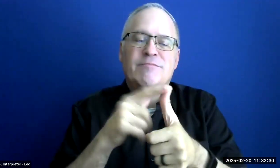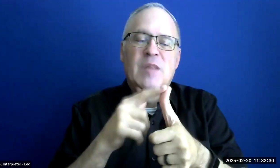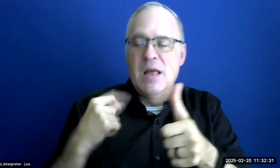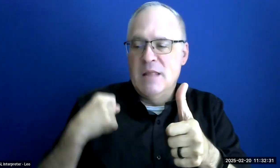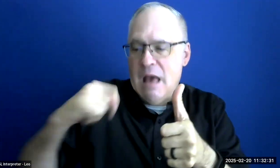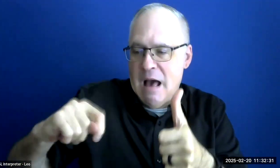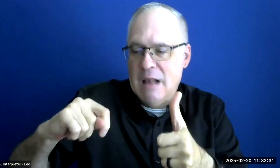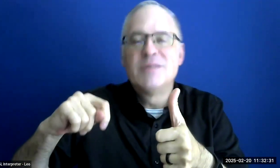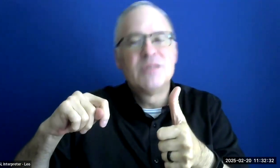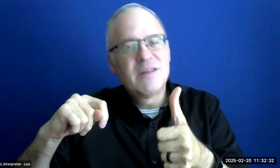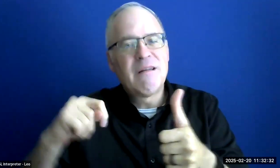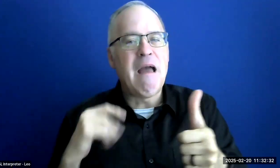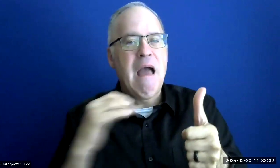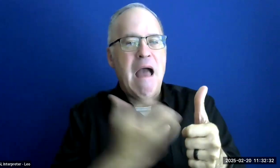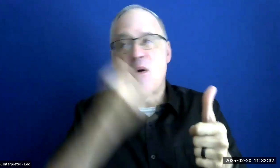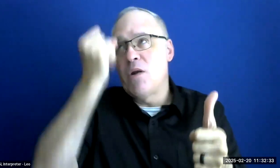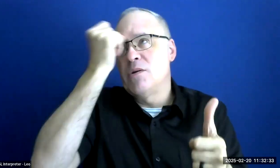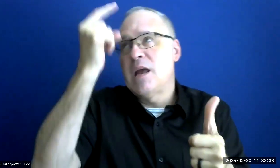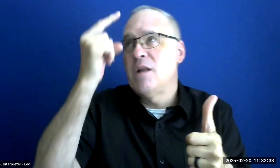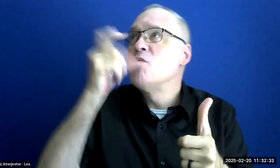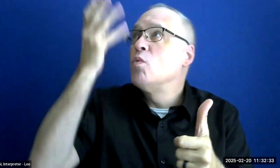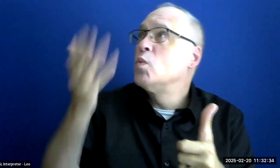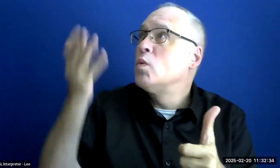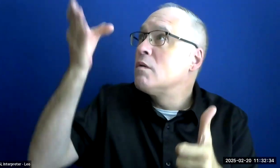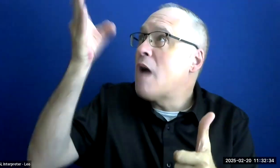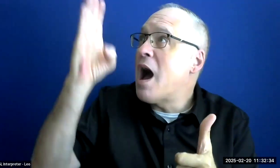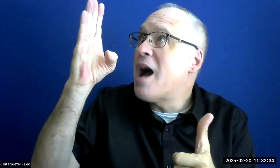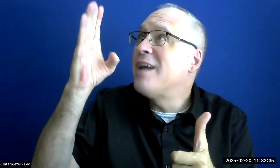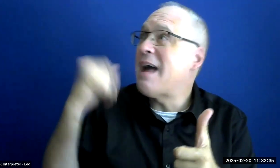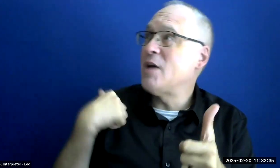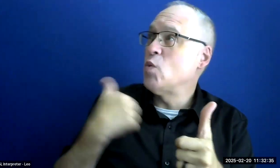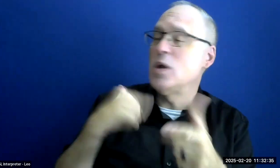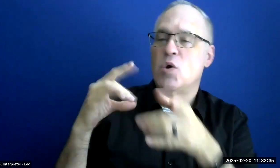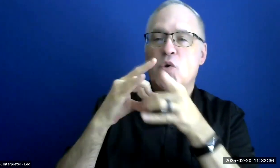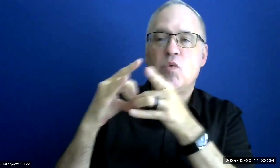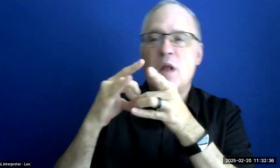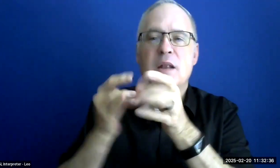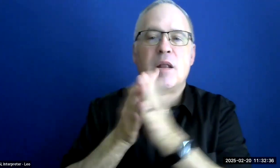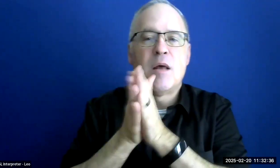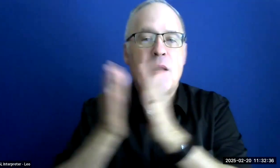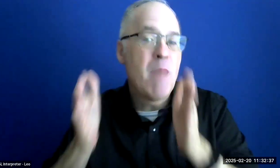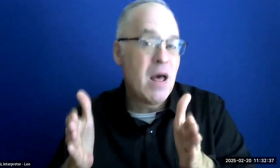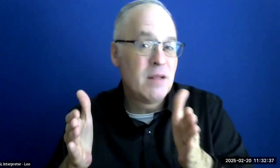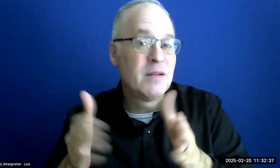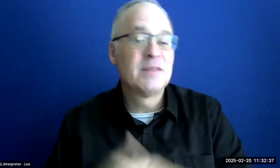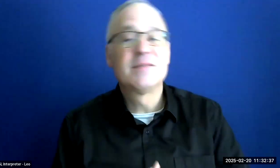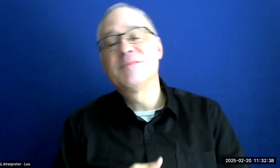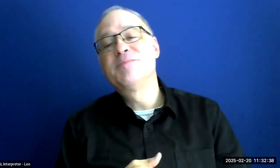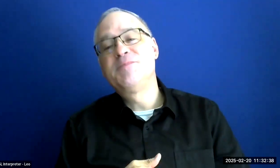our understanding of who God is as Methodist, and centering around